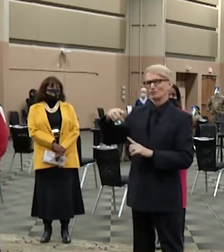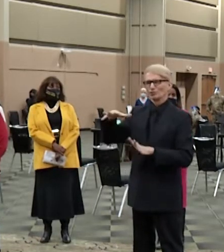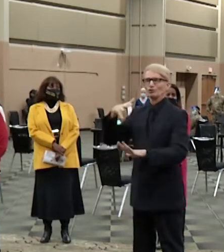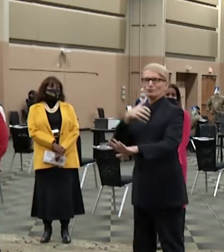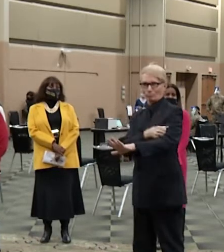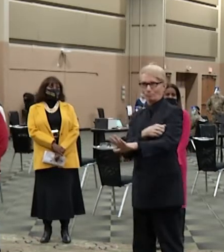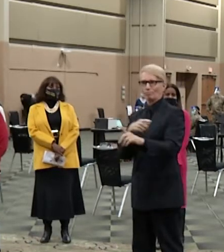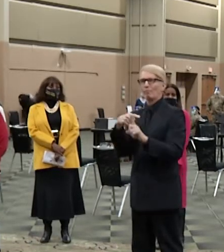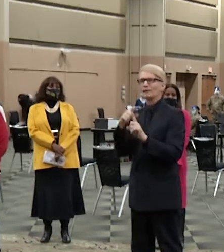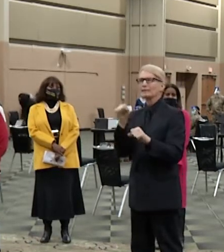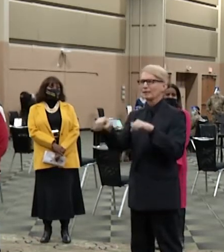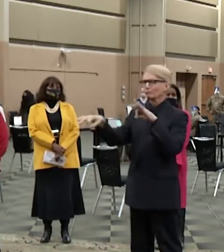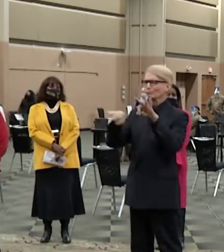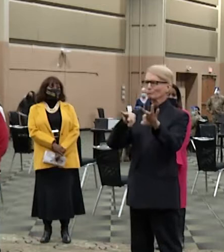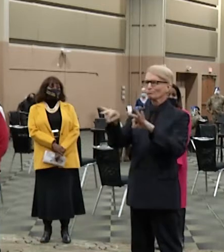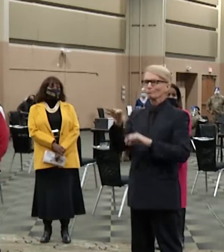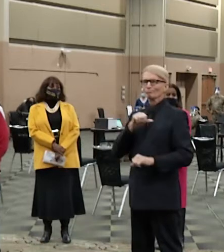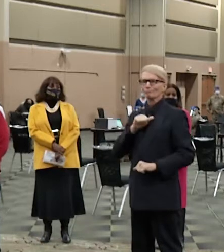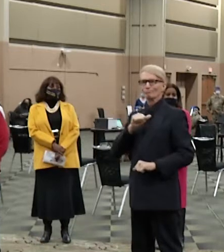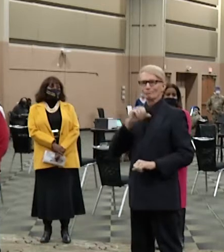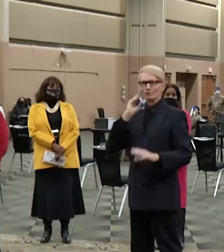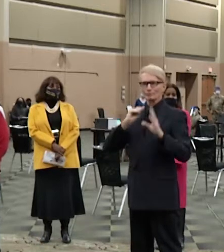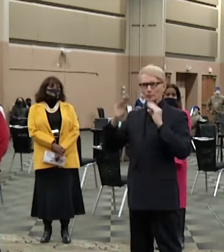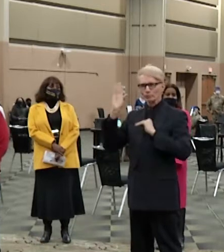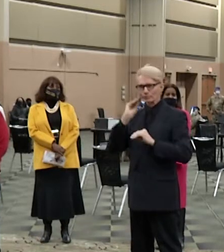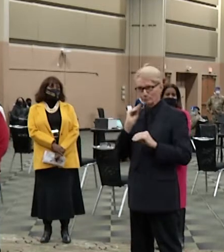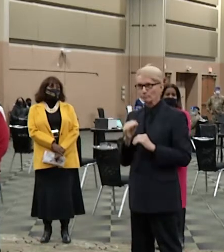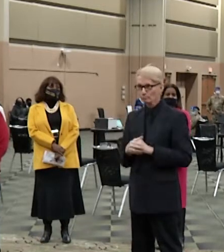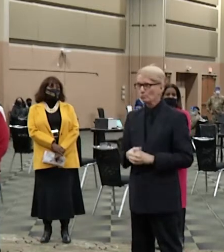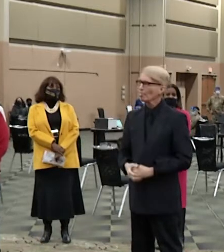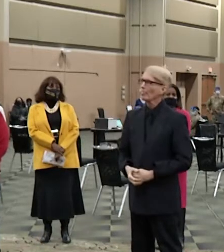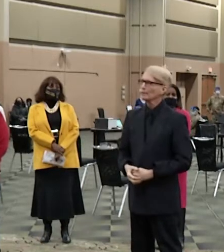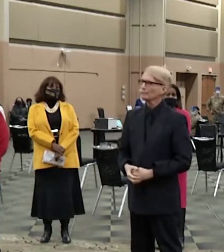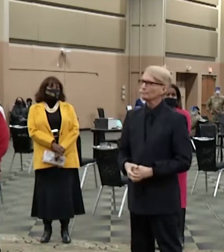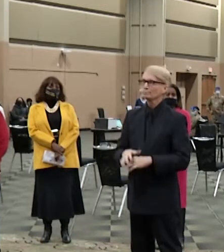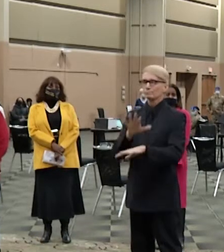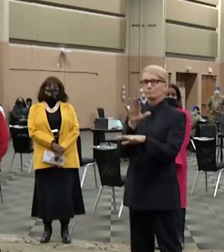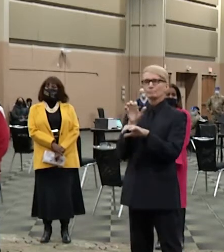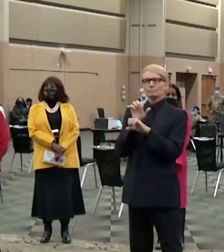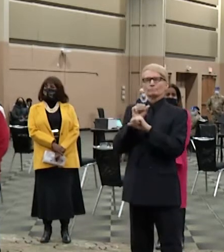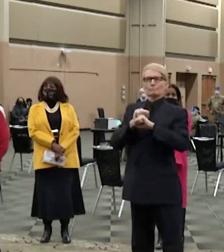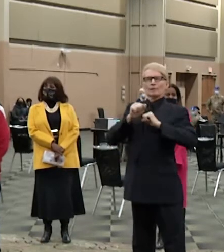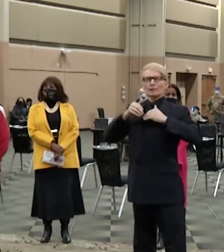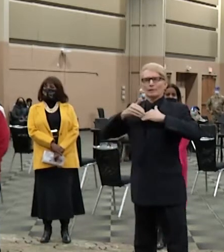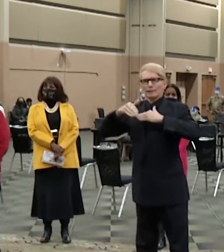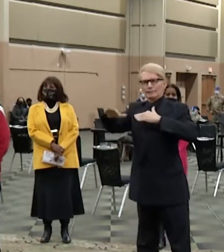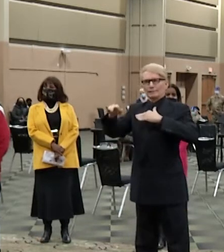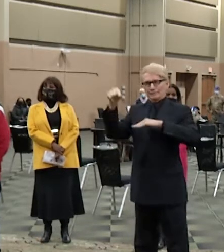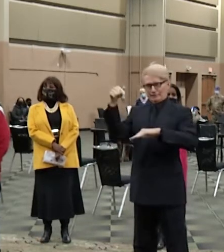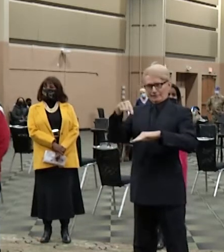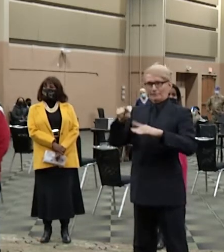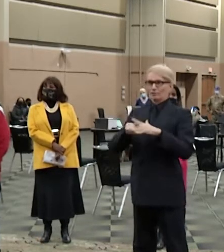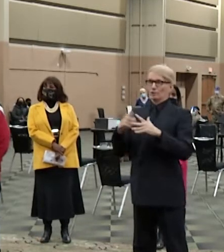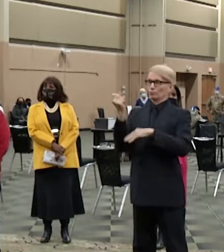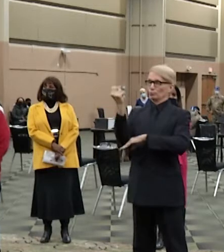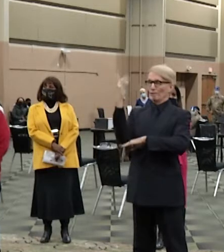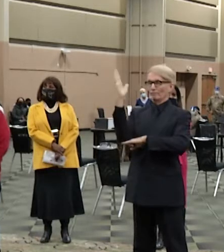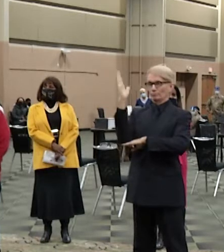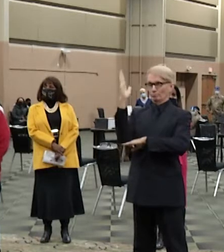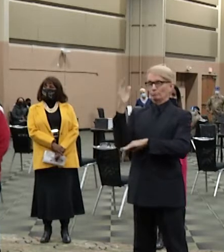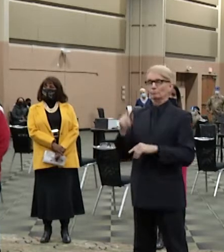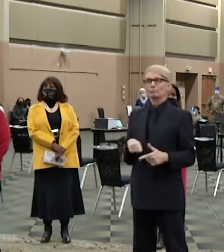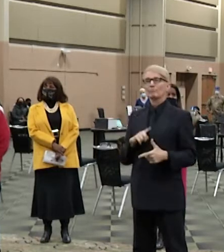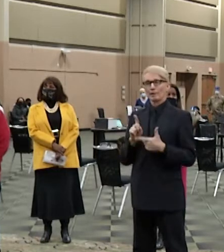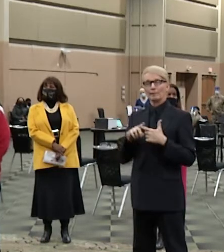experience with all of you. Appointments to be vaccinated at this location will launch at noon today, and